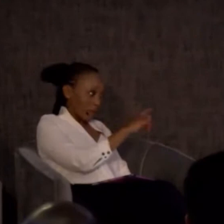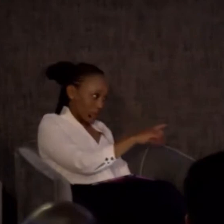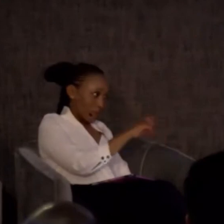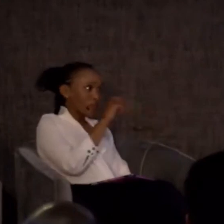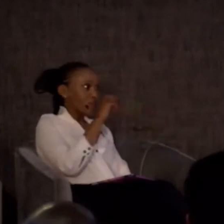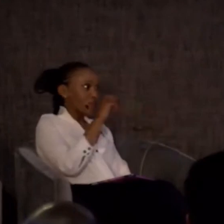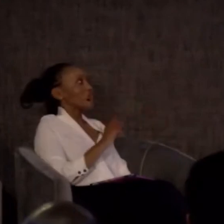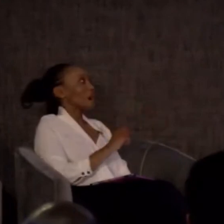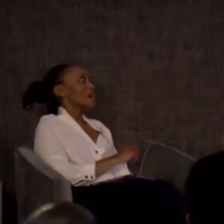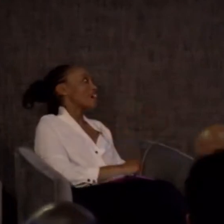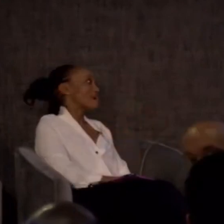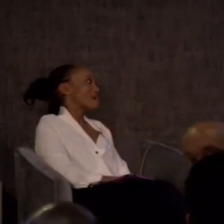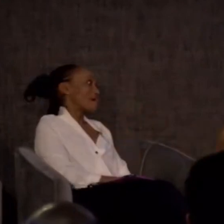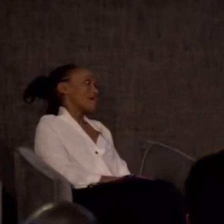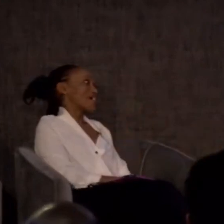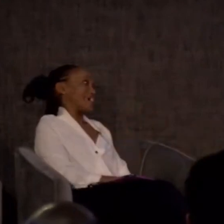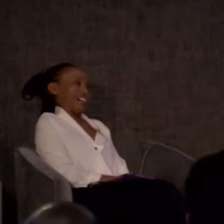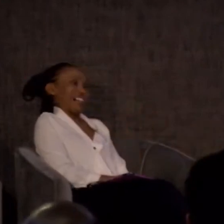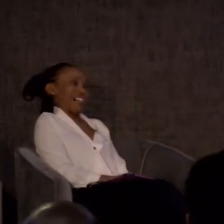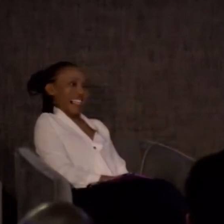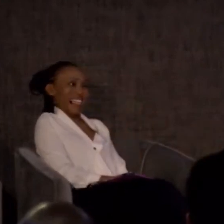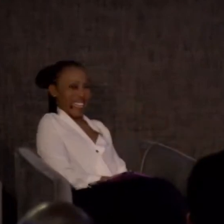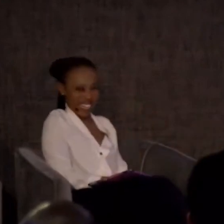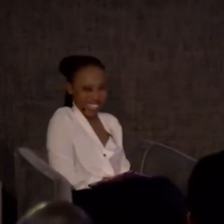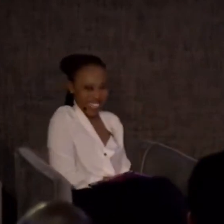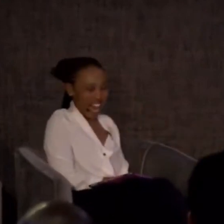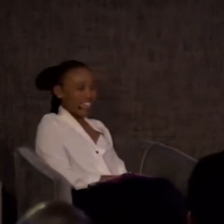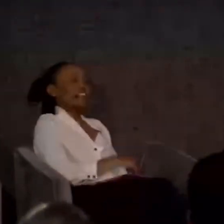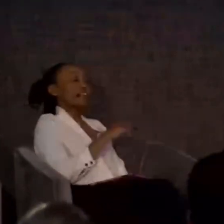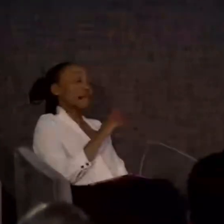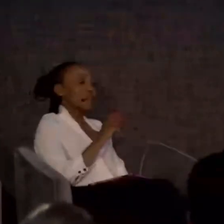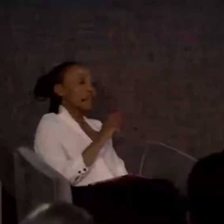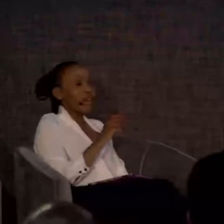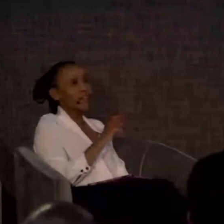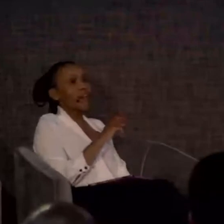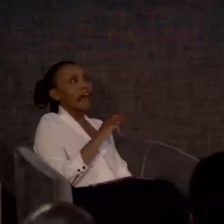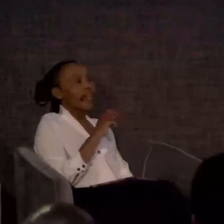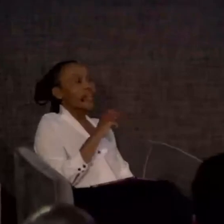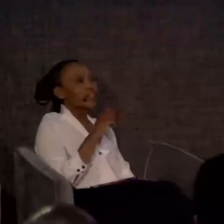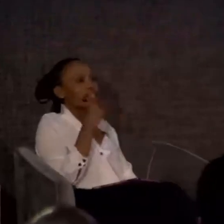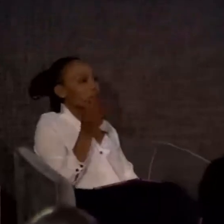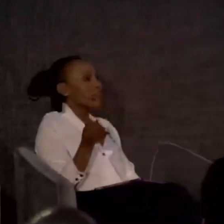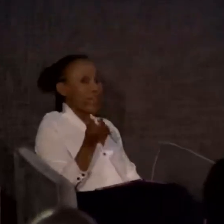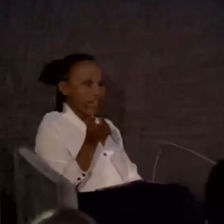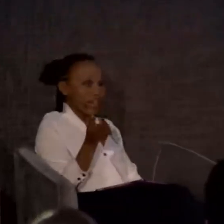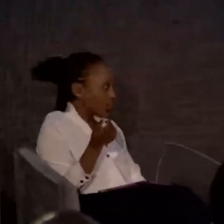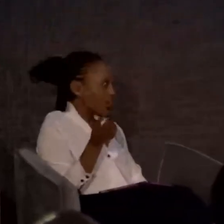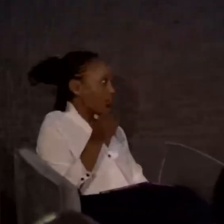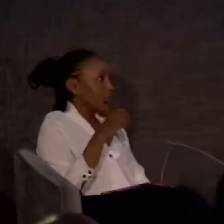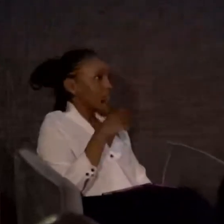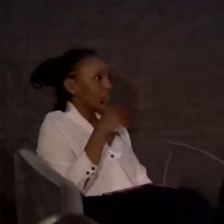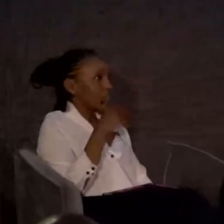though. I was about to say, so why are you taking my notes? Because I was about to say, I think ultimately it's about the